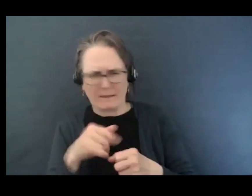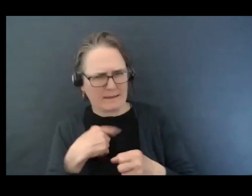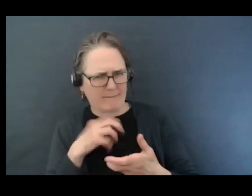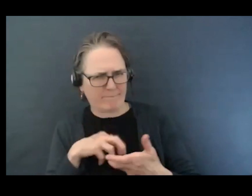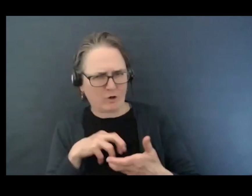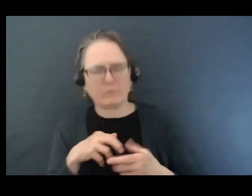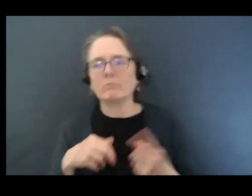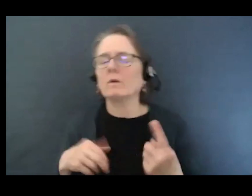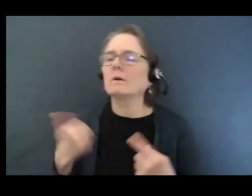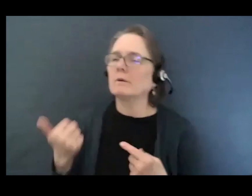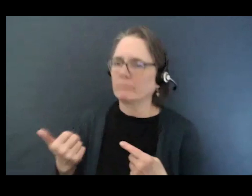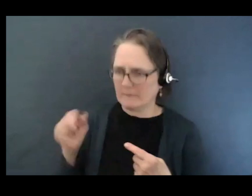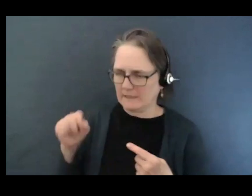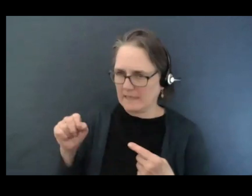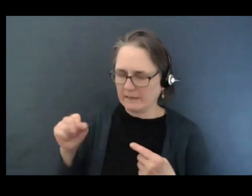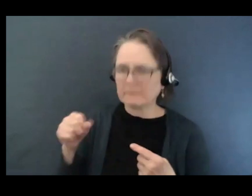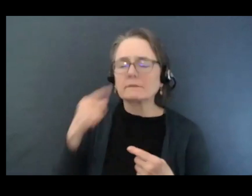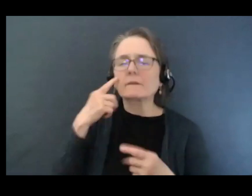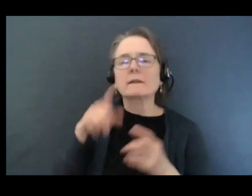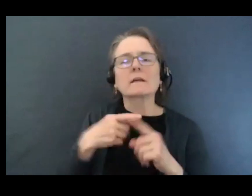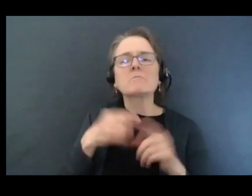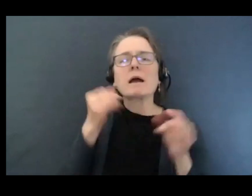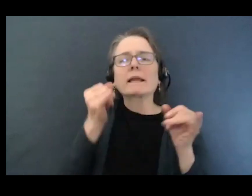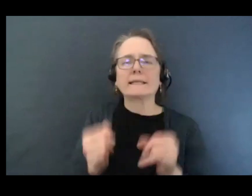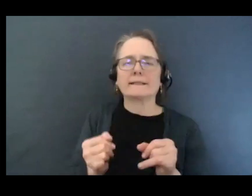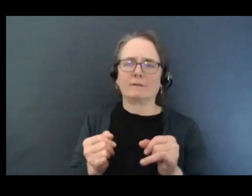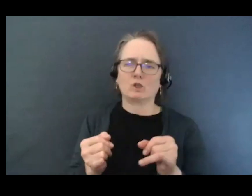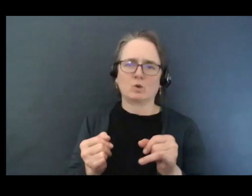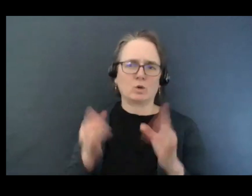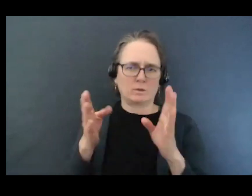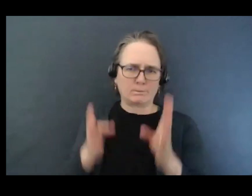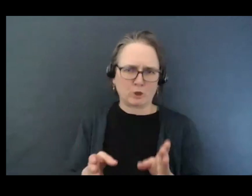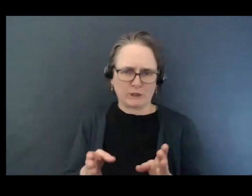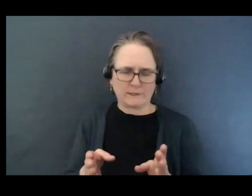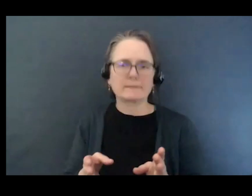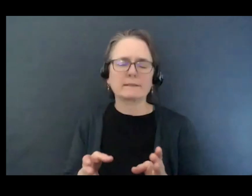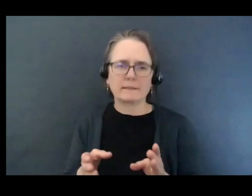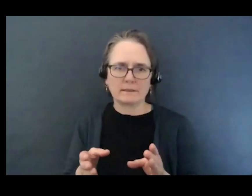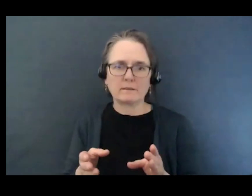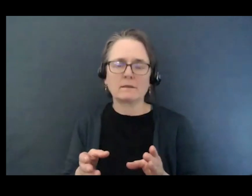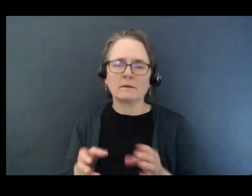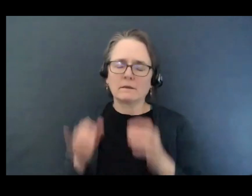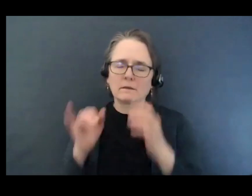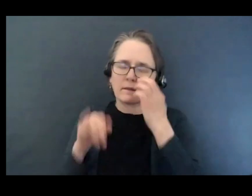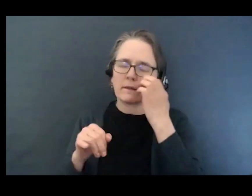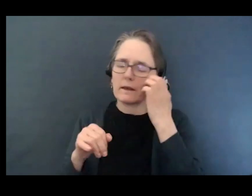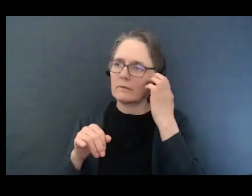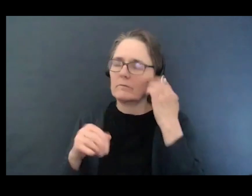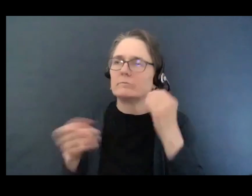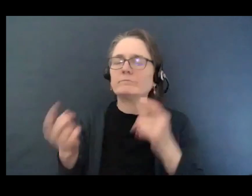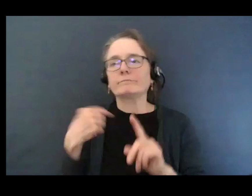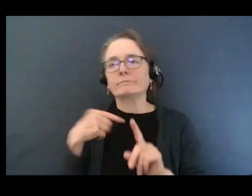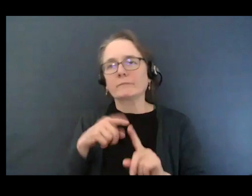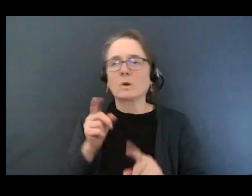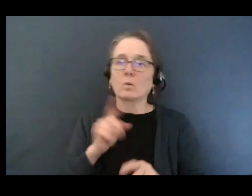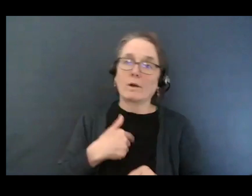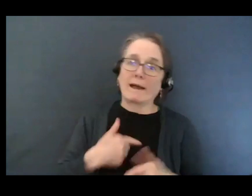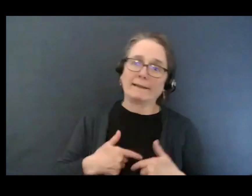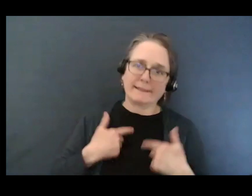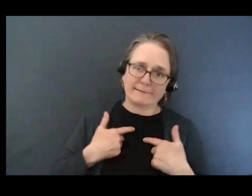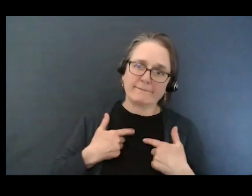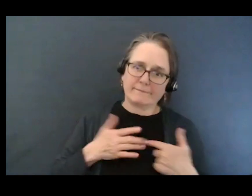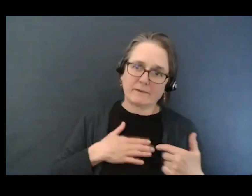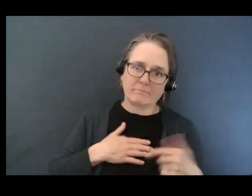getting that? I think I'm a maybe little it's confused. easiest to think of it for an individual person, right? So going back to where I live